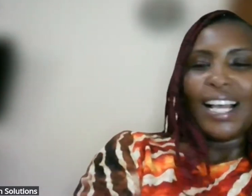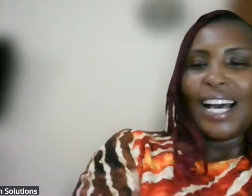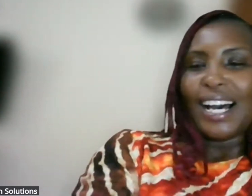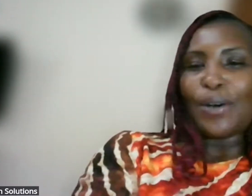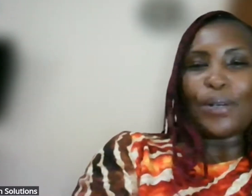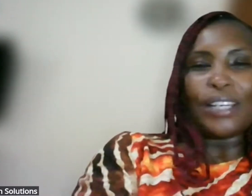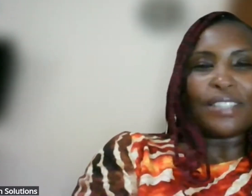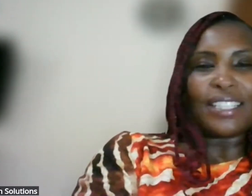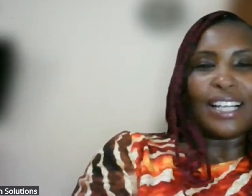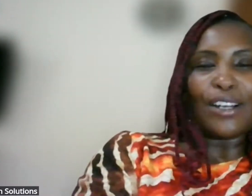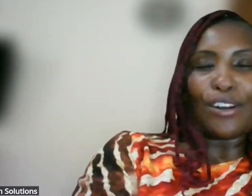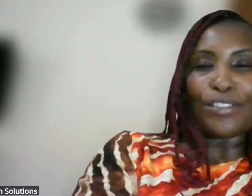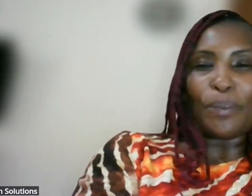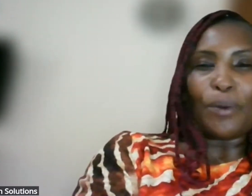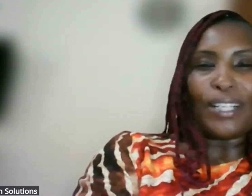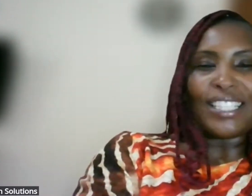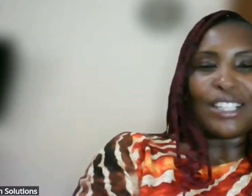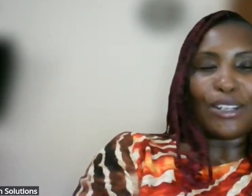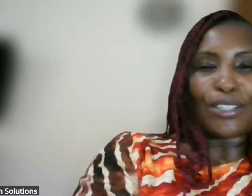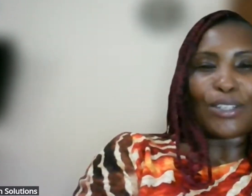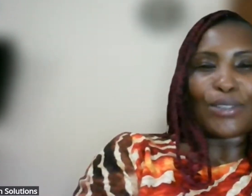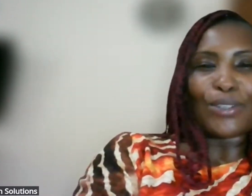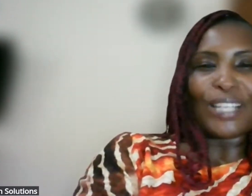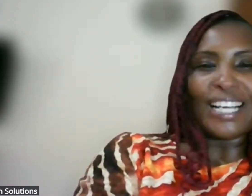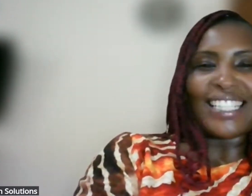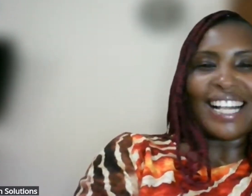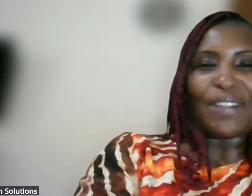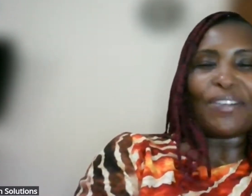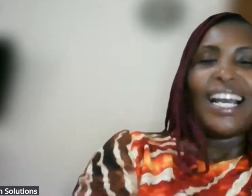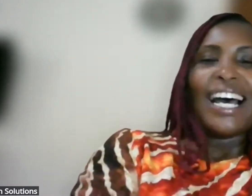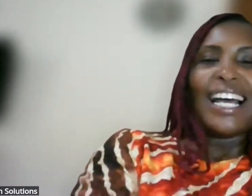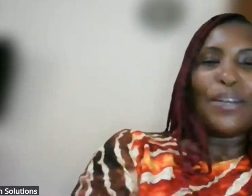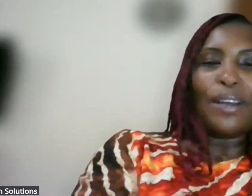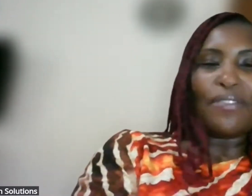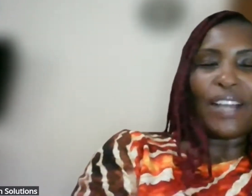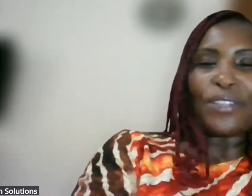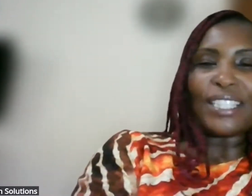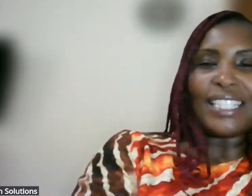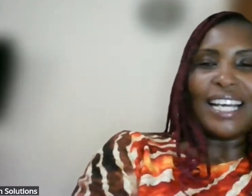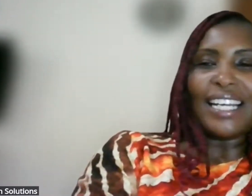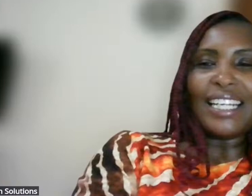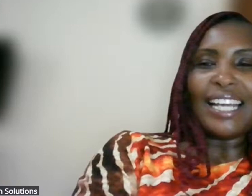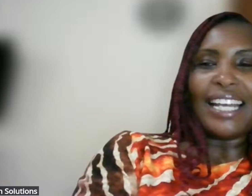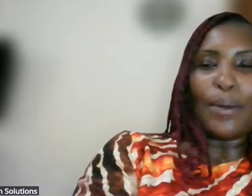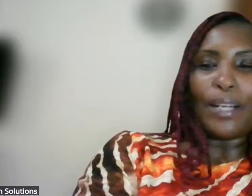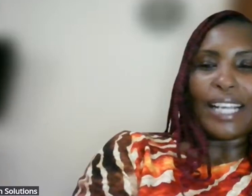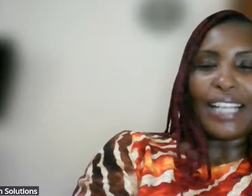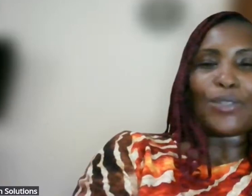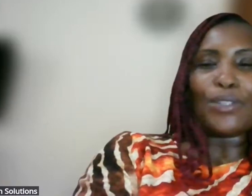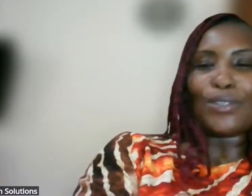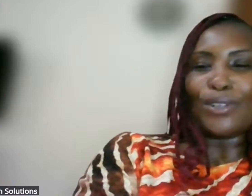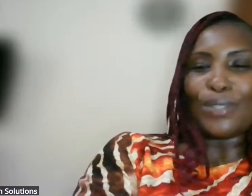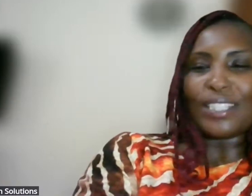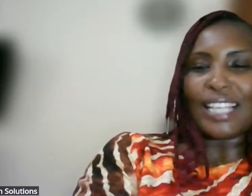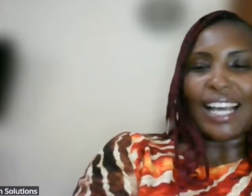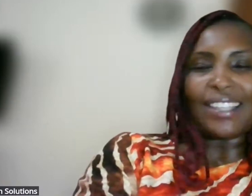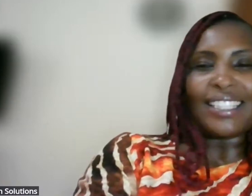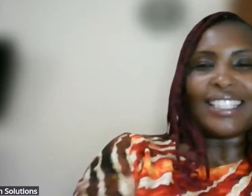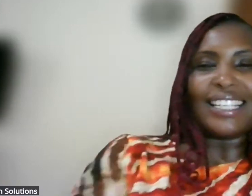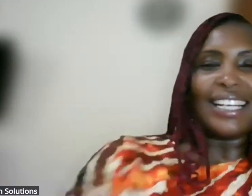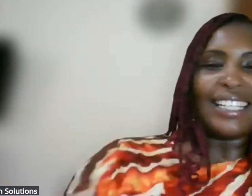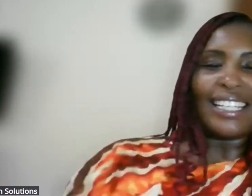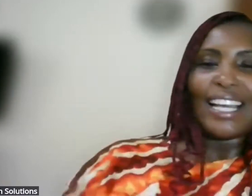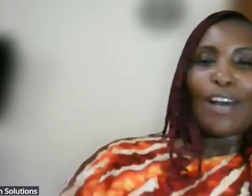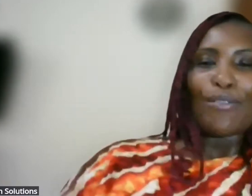well, who gives us a lot of support. She'll also introduce herself. And then we have Catherine Sidandi, and I will get to introduce